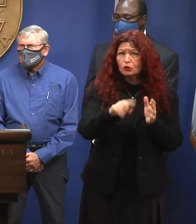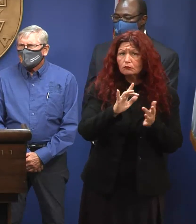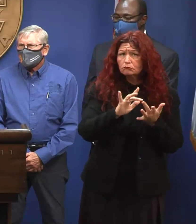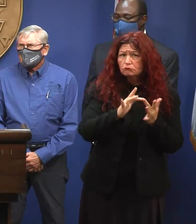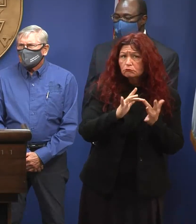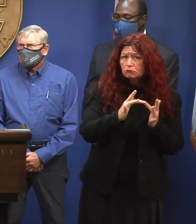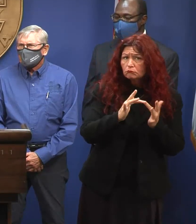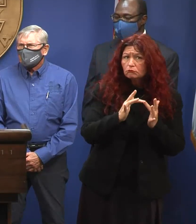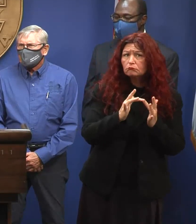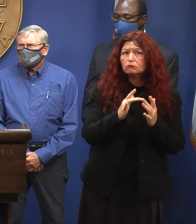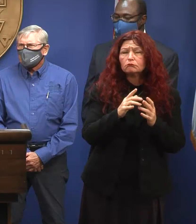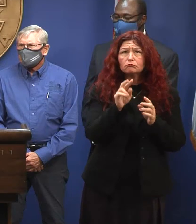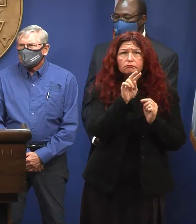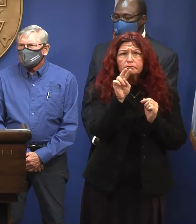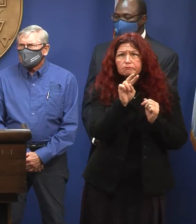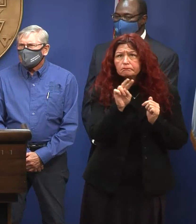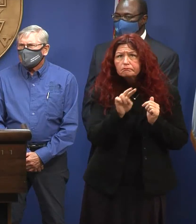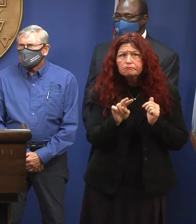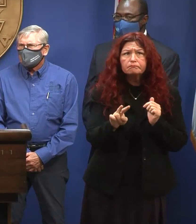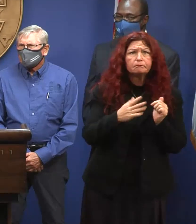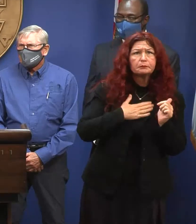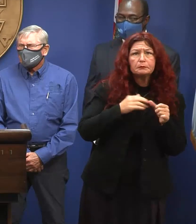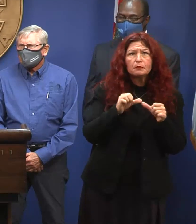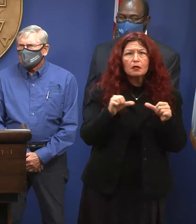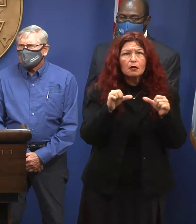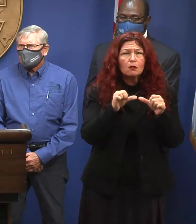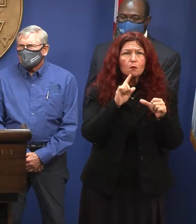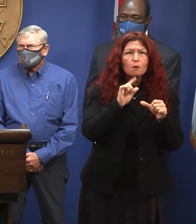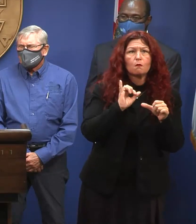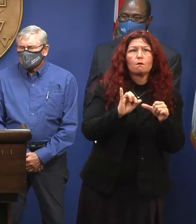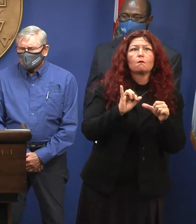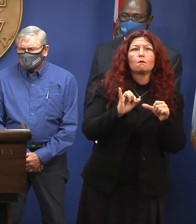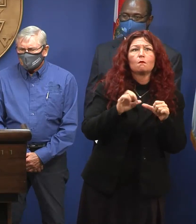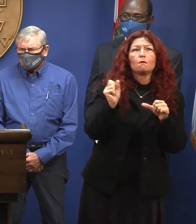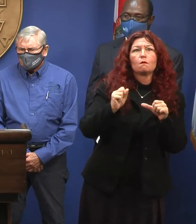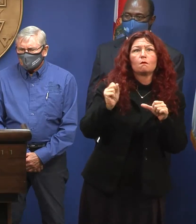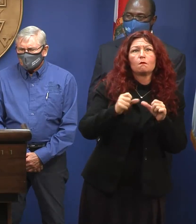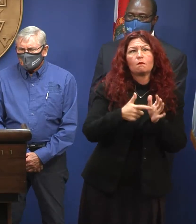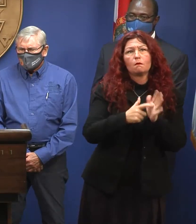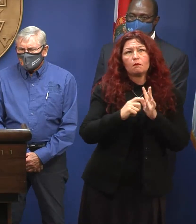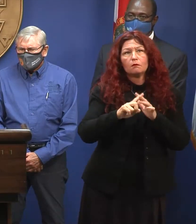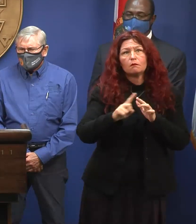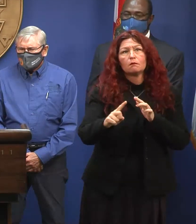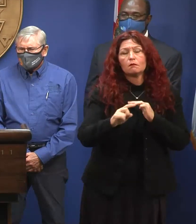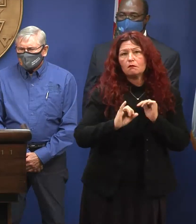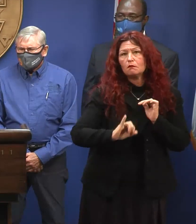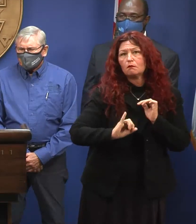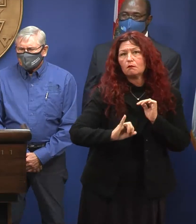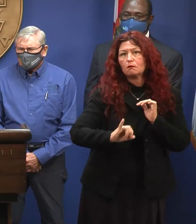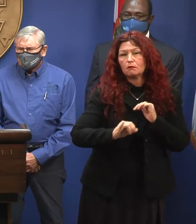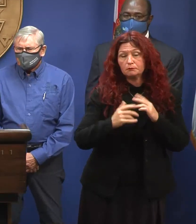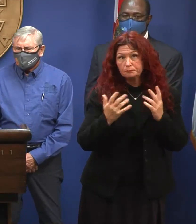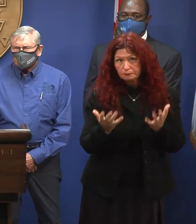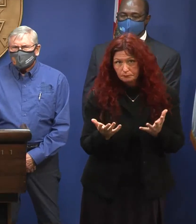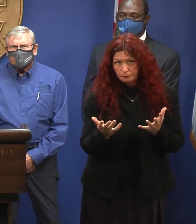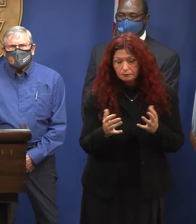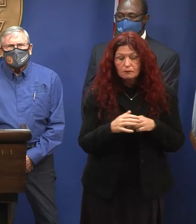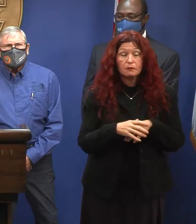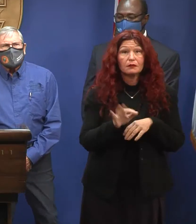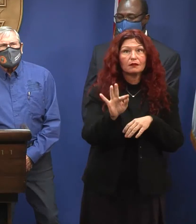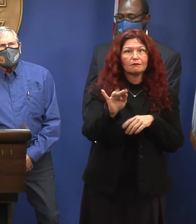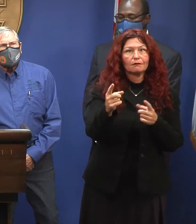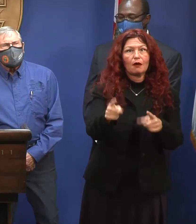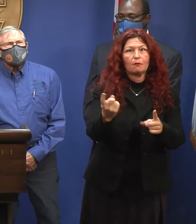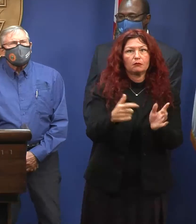miamidade.gov/hurricane, and you can find out whether you are living in a storm surge and evacuation area. Now, what will you have to do to